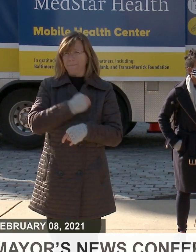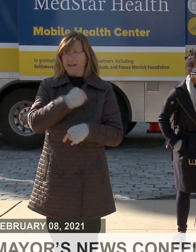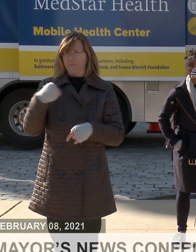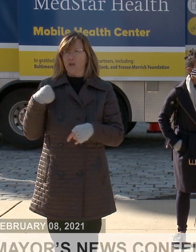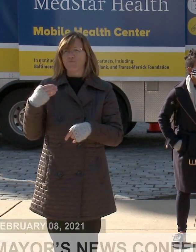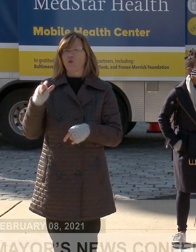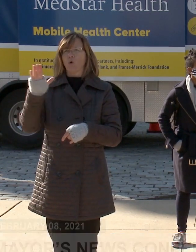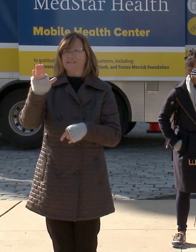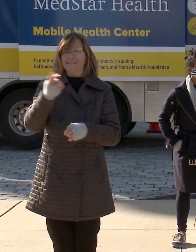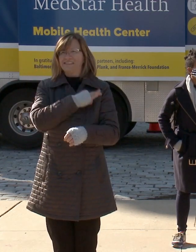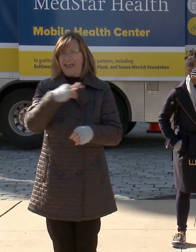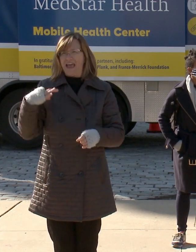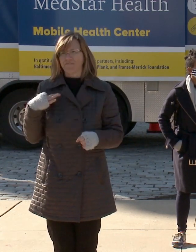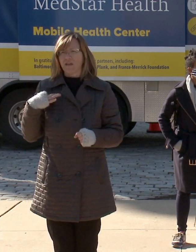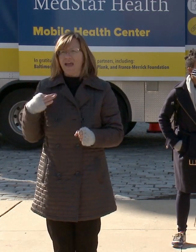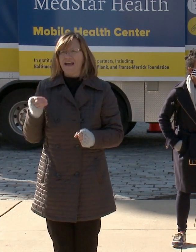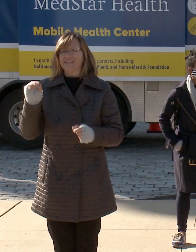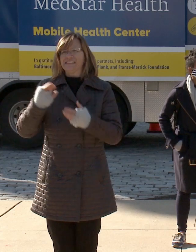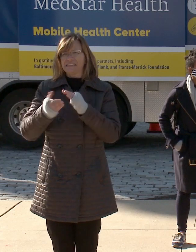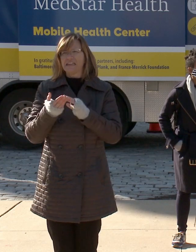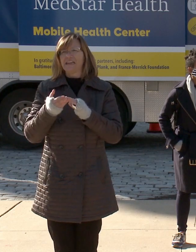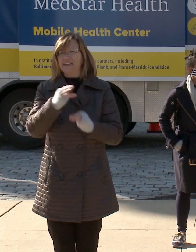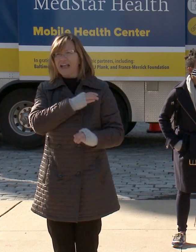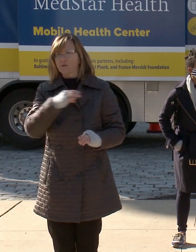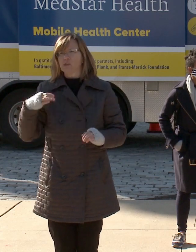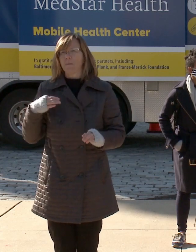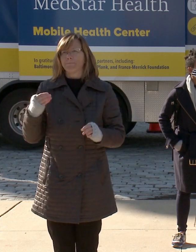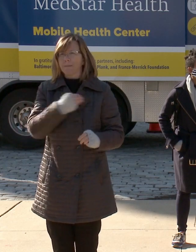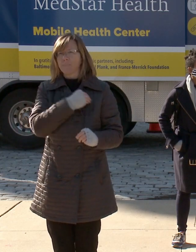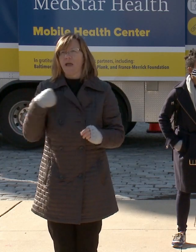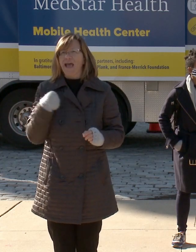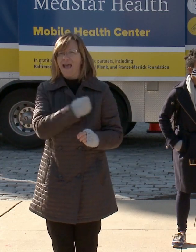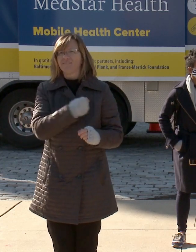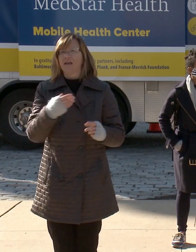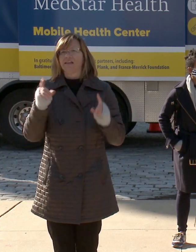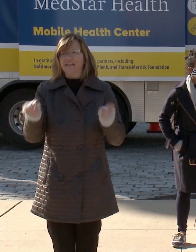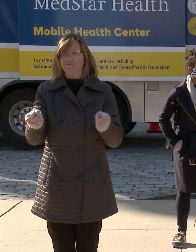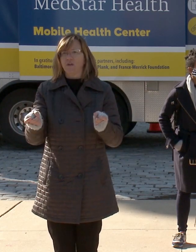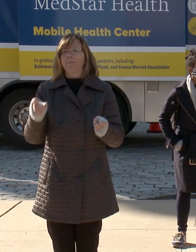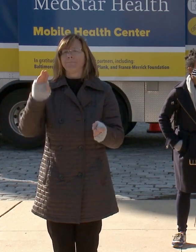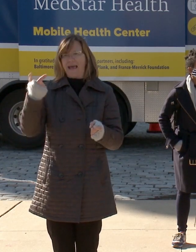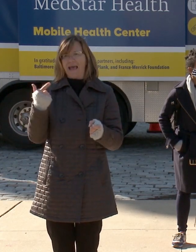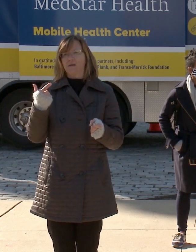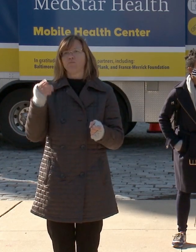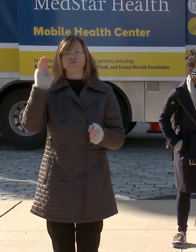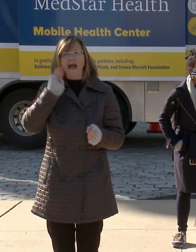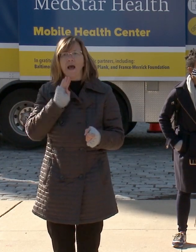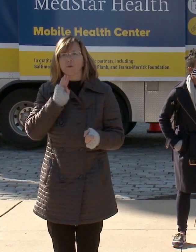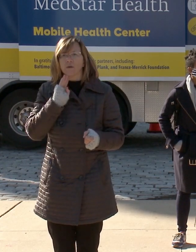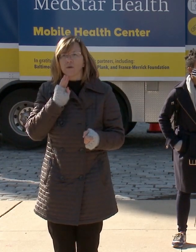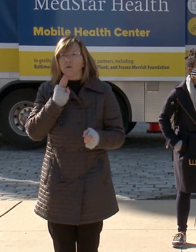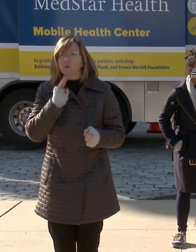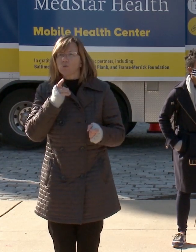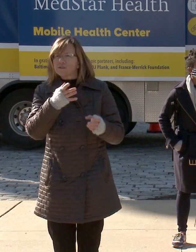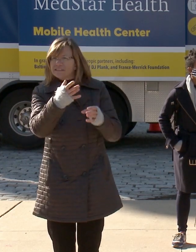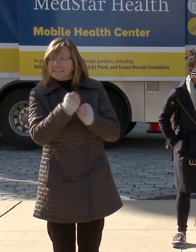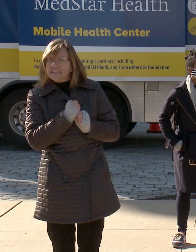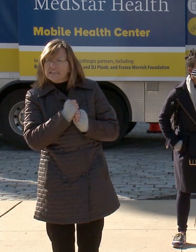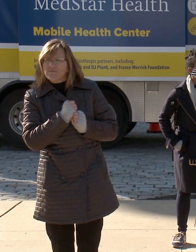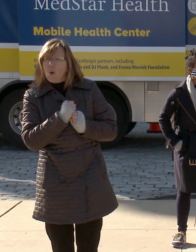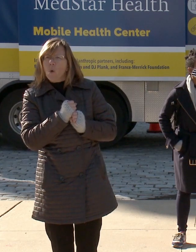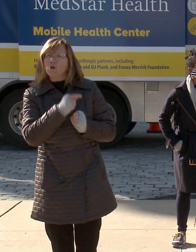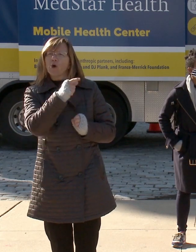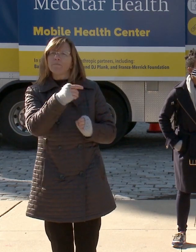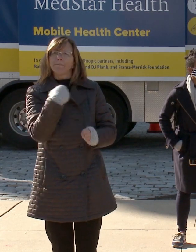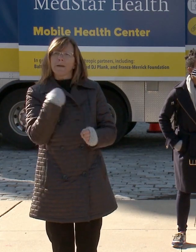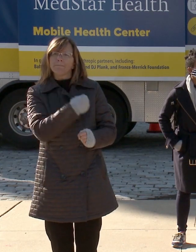a city council member as well walked away with brown gift bags. I inquired and I'm asking, Did you receive one? Any member of your staff, did they receive them,